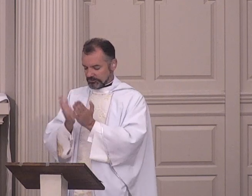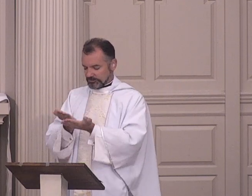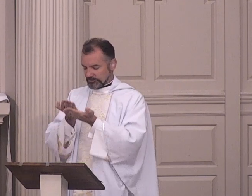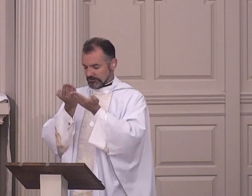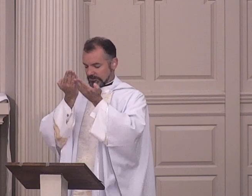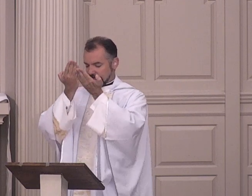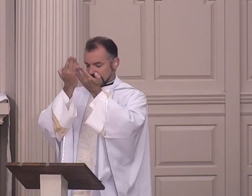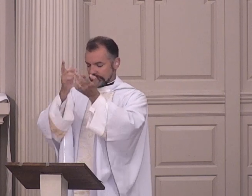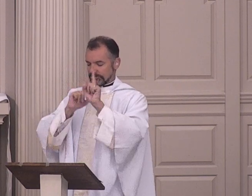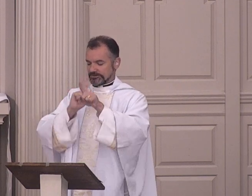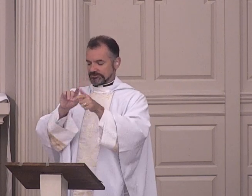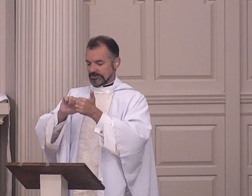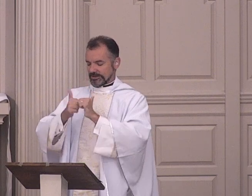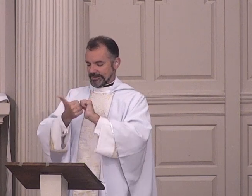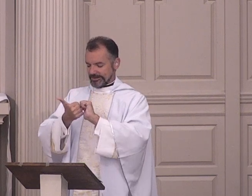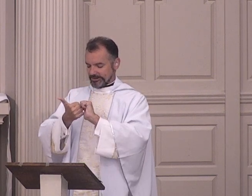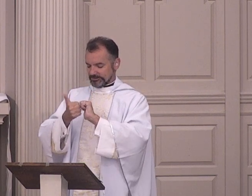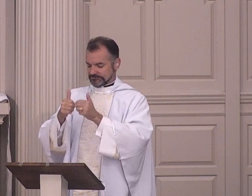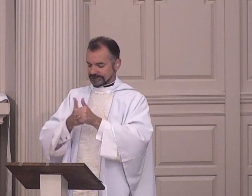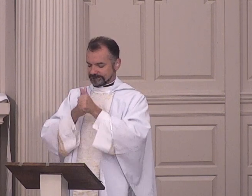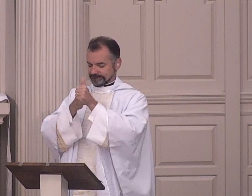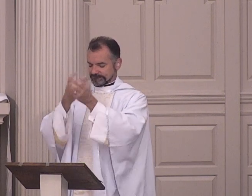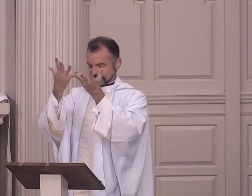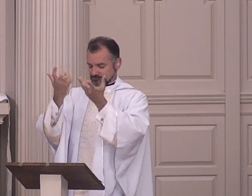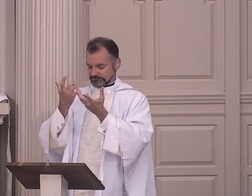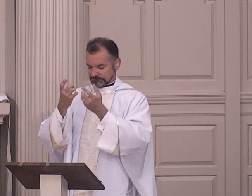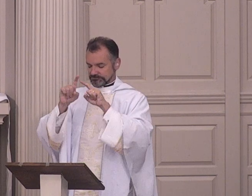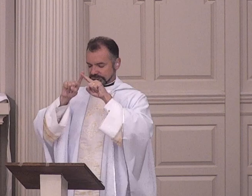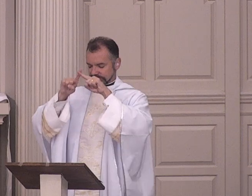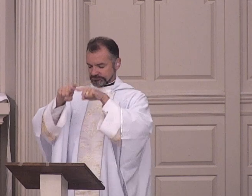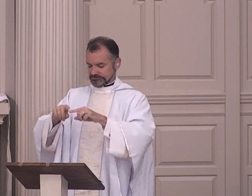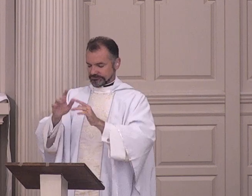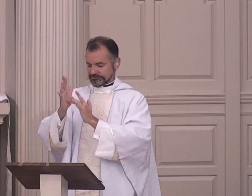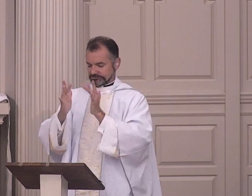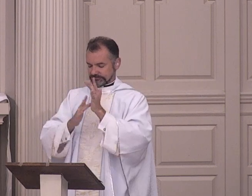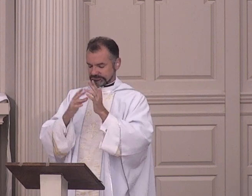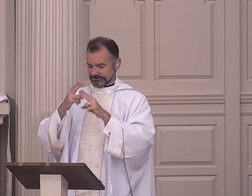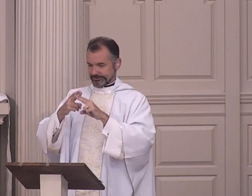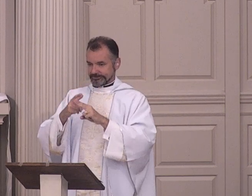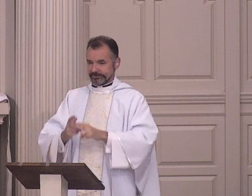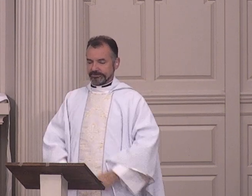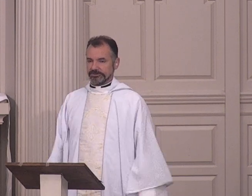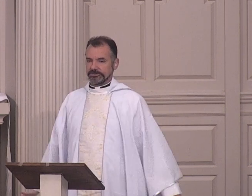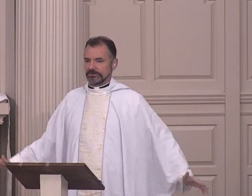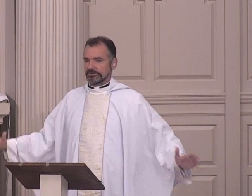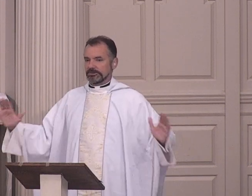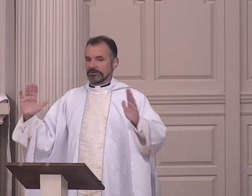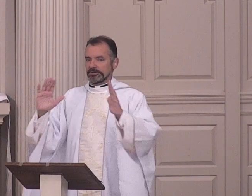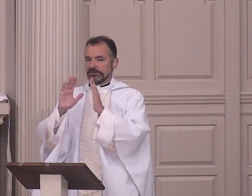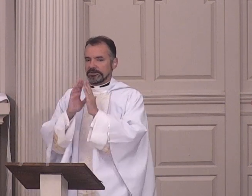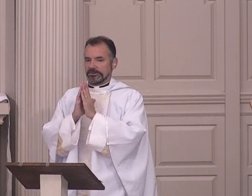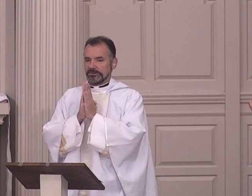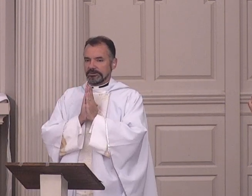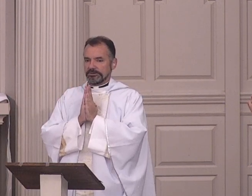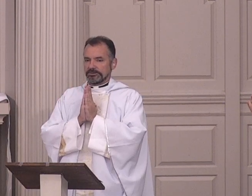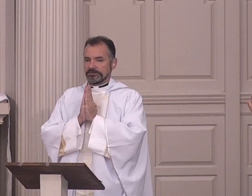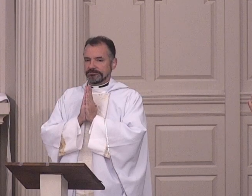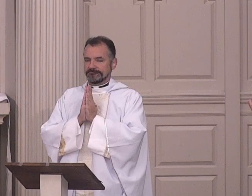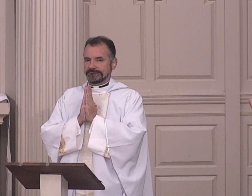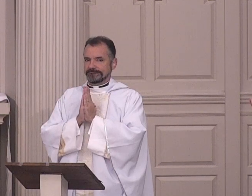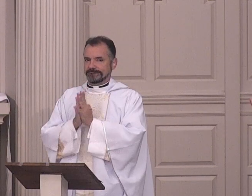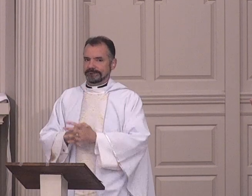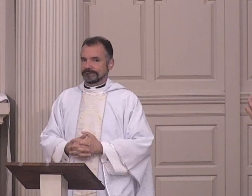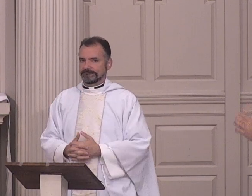Father, we thank you for hearing all of the prayers that we offer you. We ask that you answer them according to your will. We ask these things in Jesus'